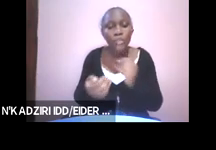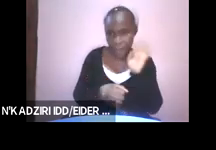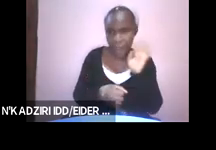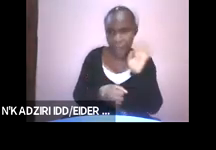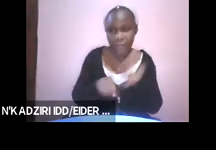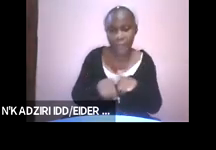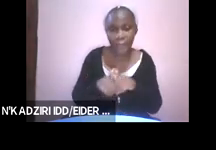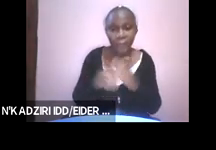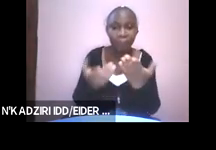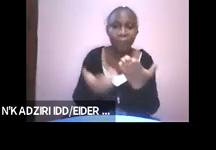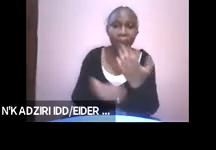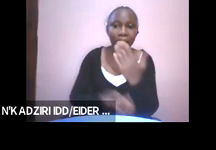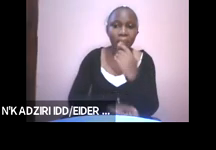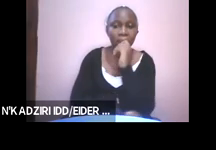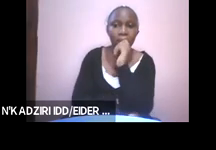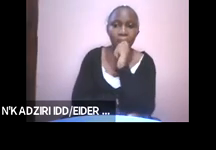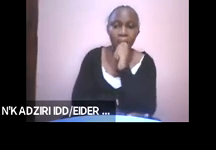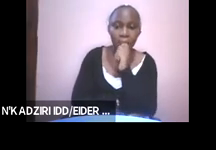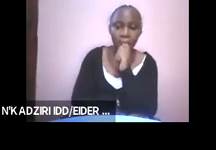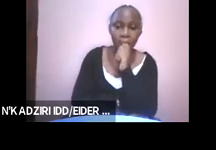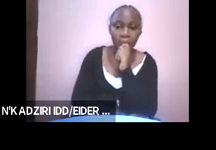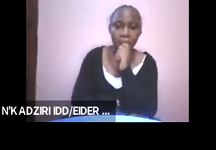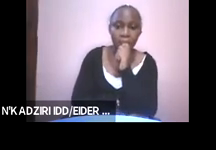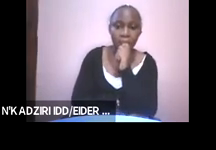assumptions of the article.